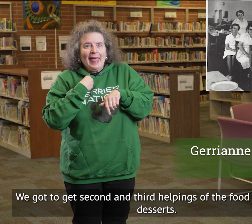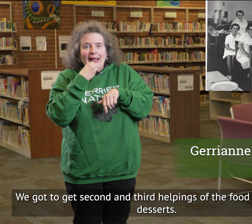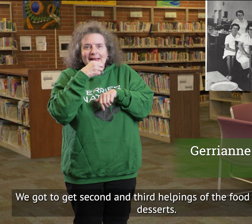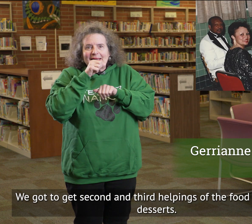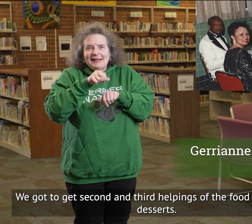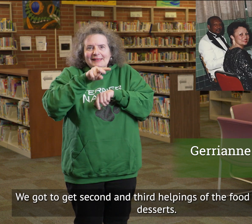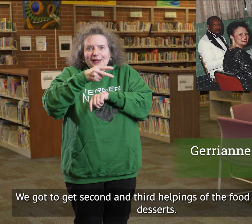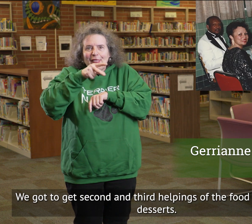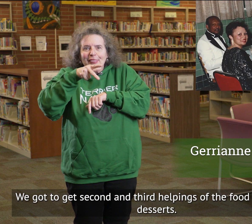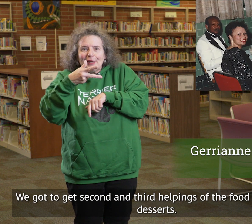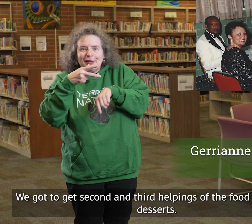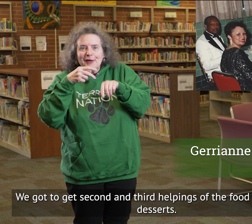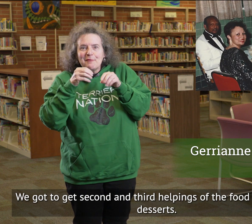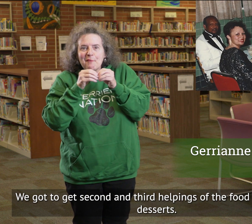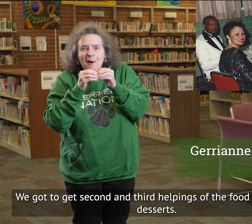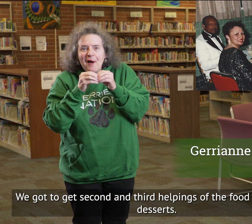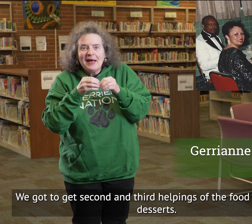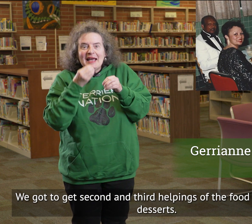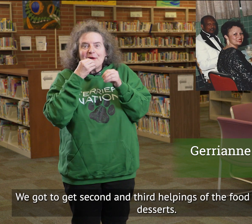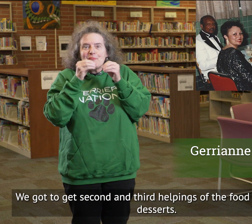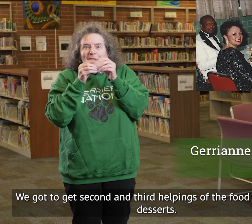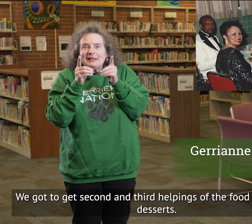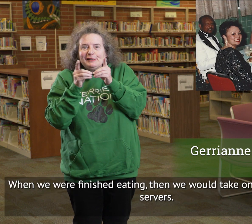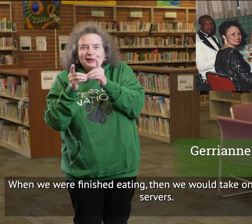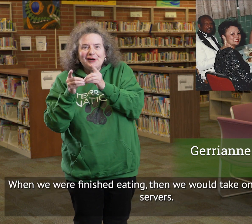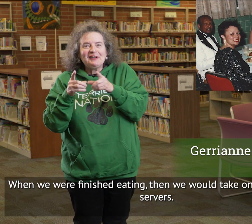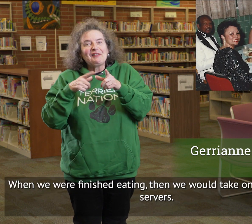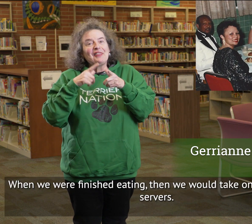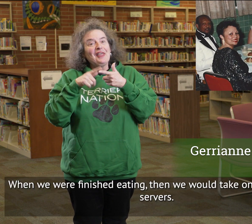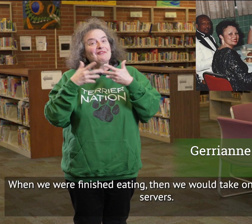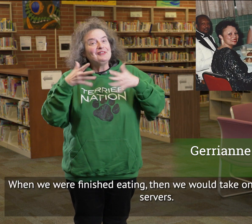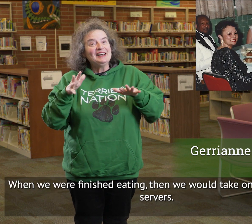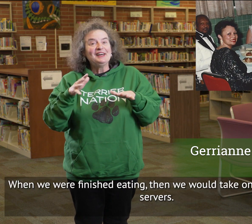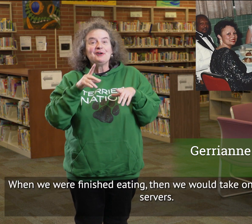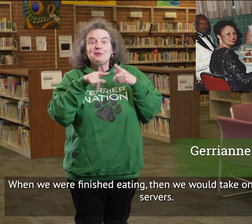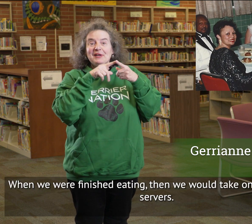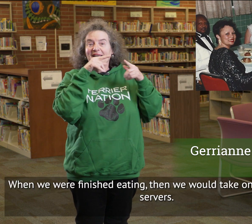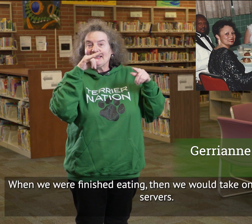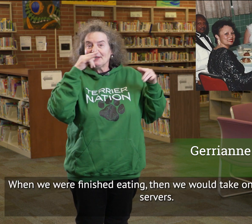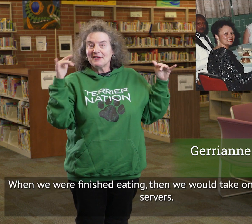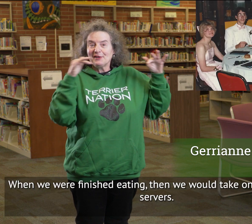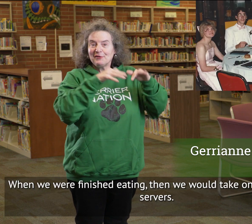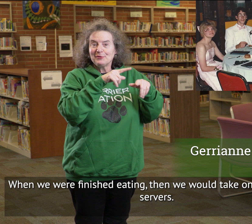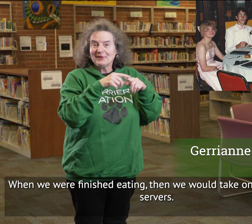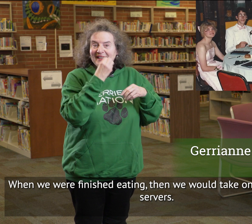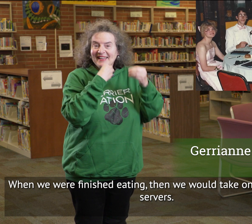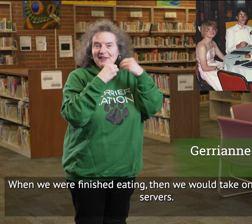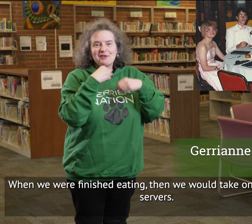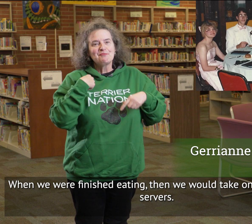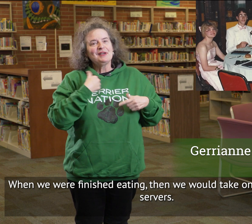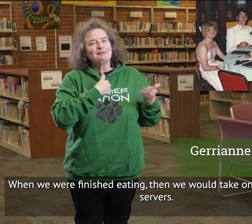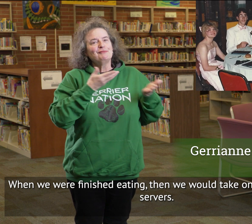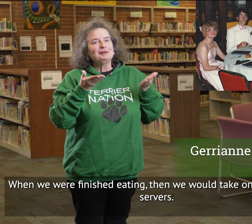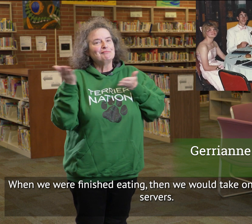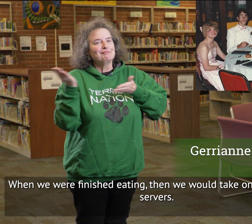food, as well as desserts. When we were finished eating, then we would take on a role as